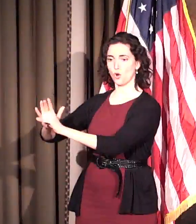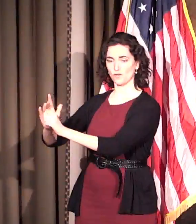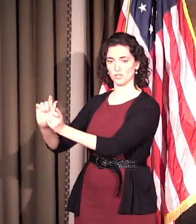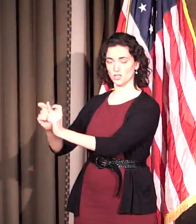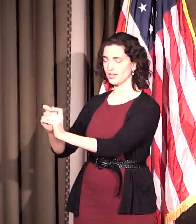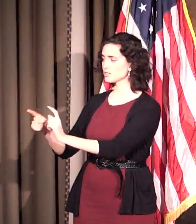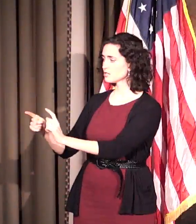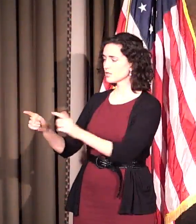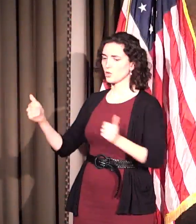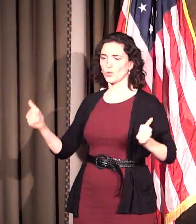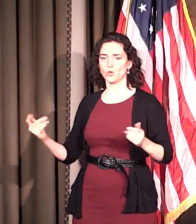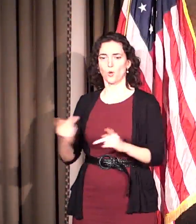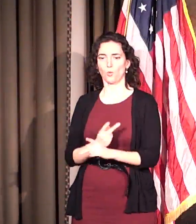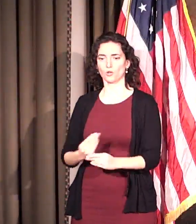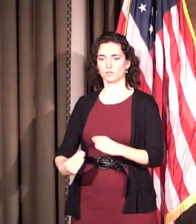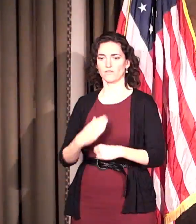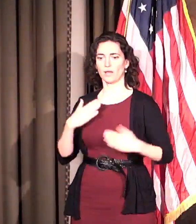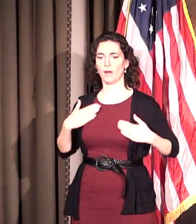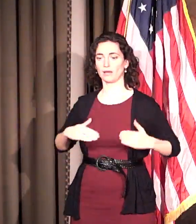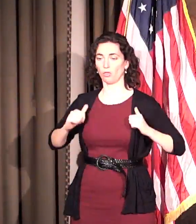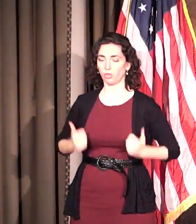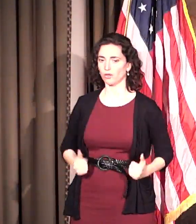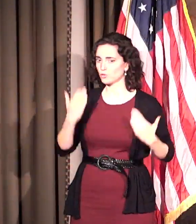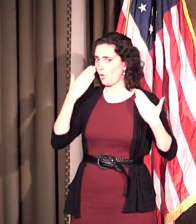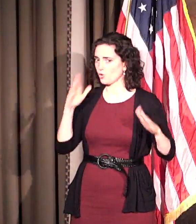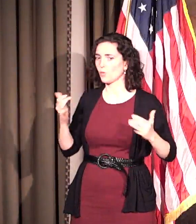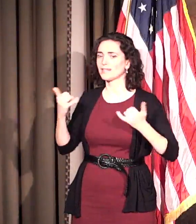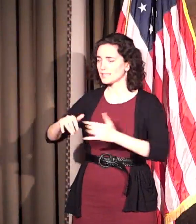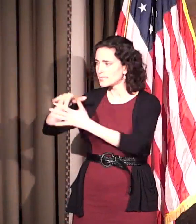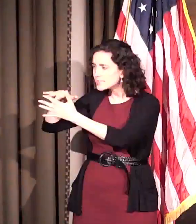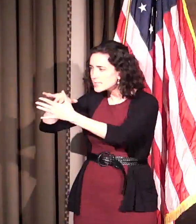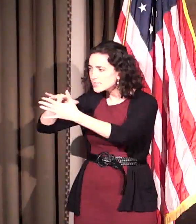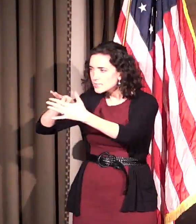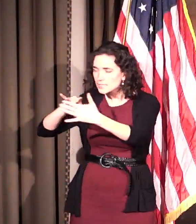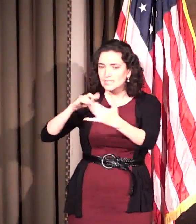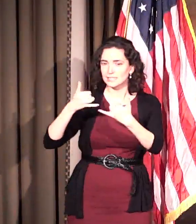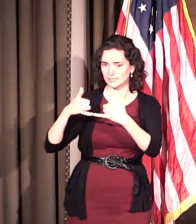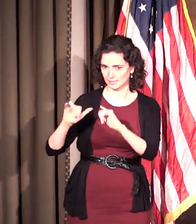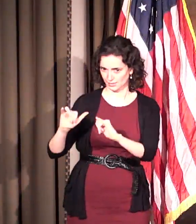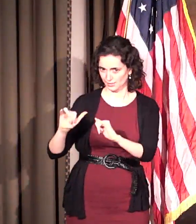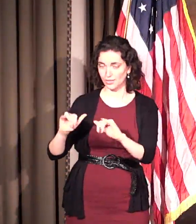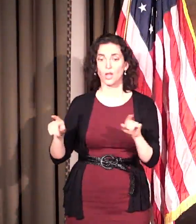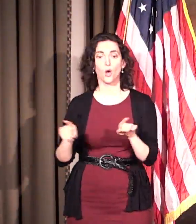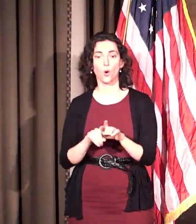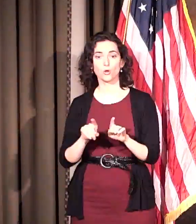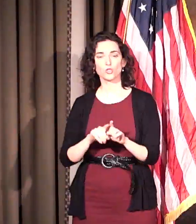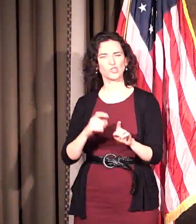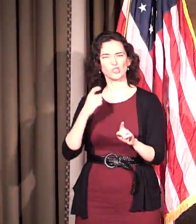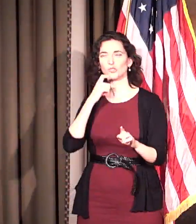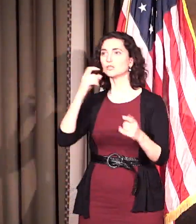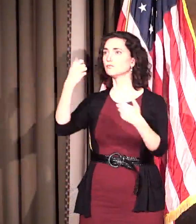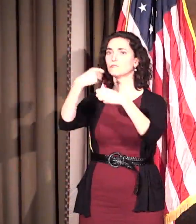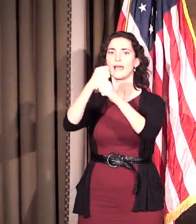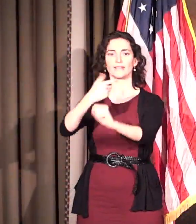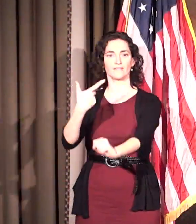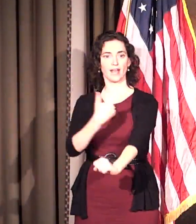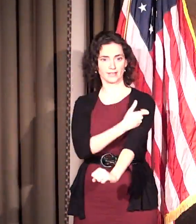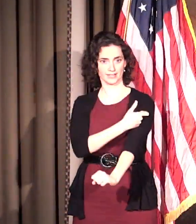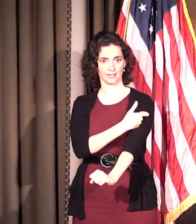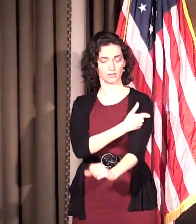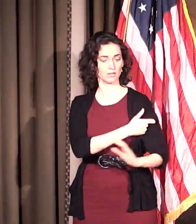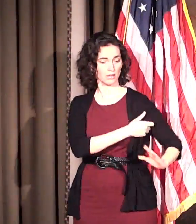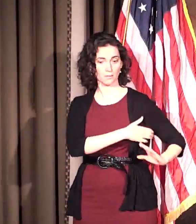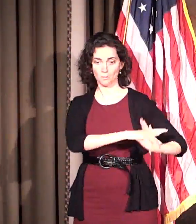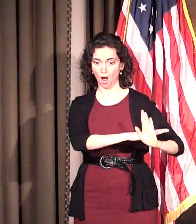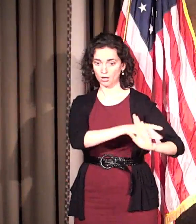still gathering evidence on that. And they're still gathering evidence with respect to the effectiveness of the vaccine on those variants,